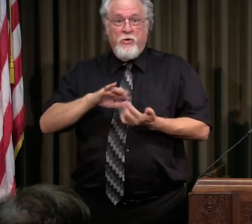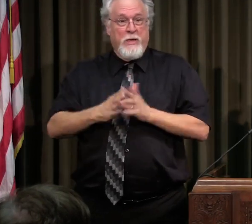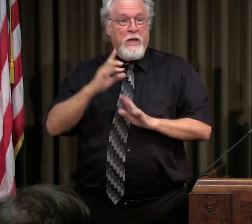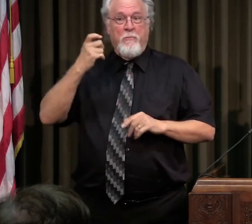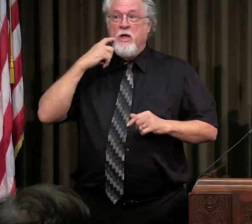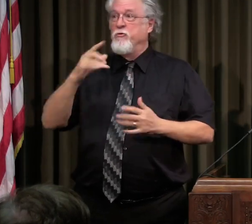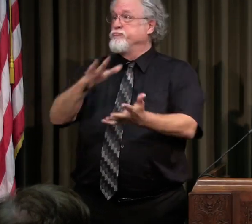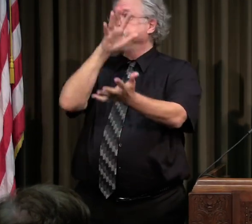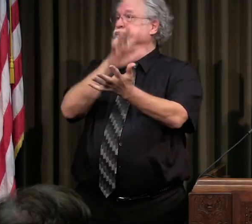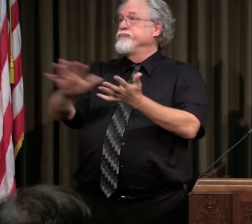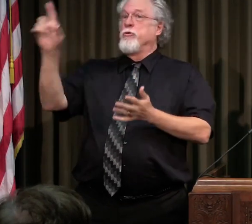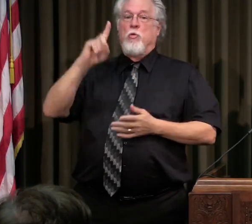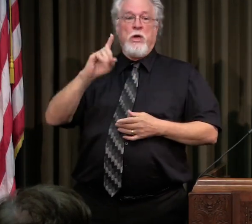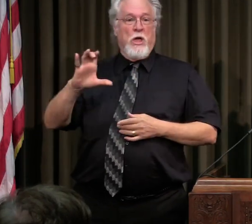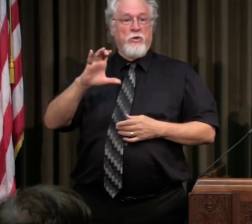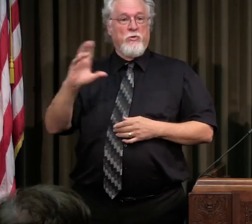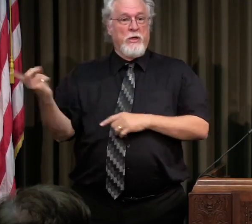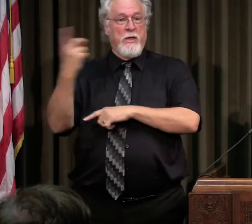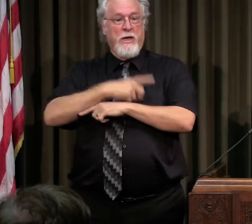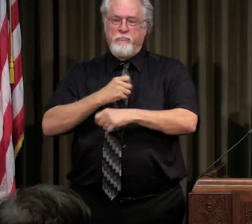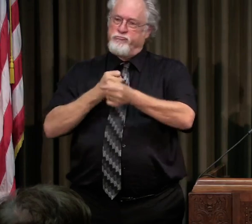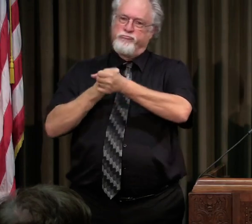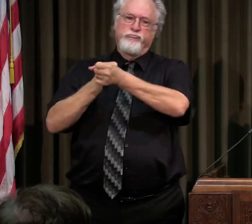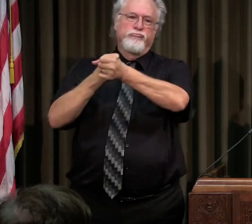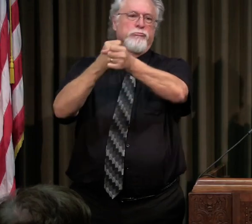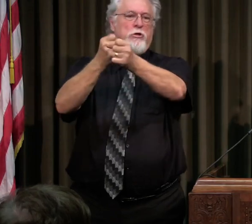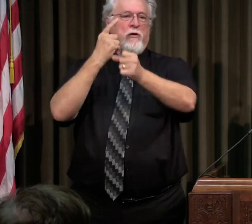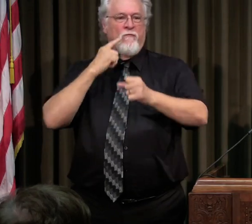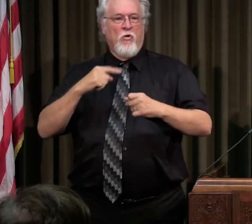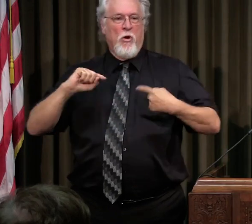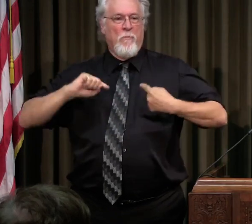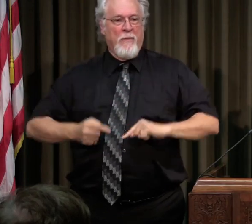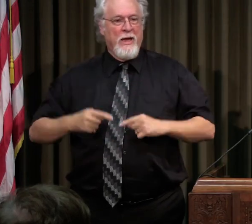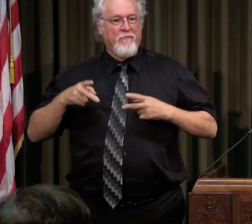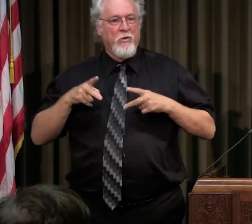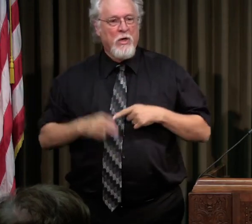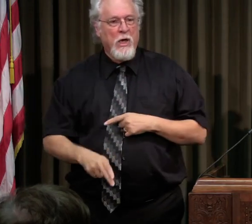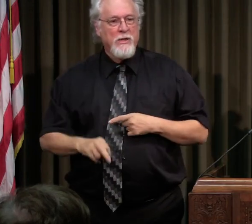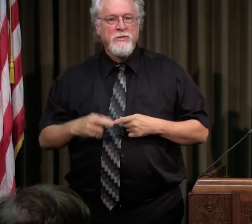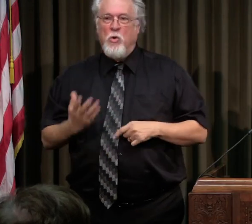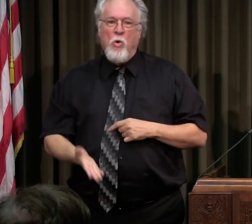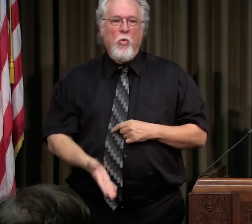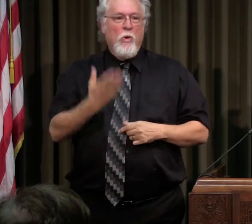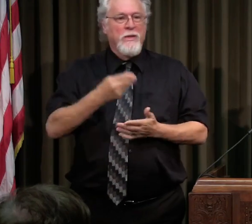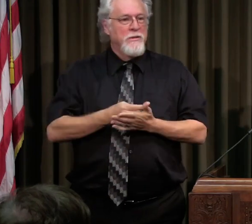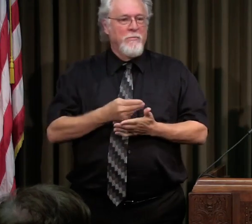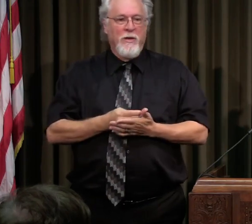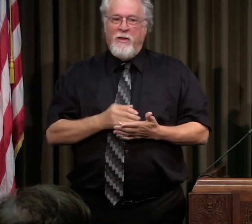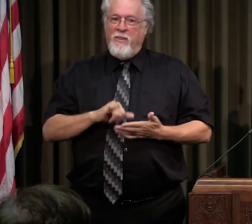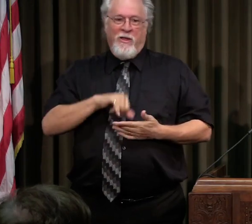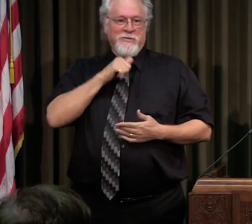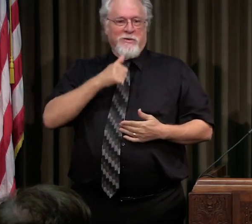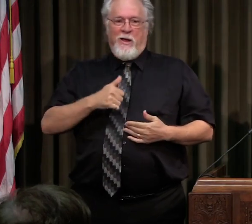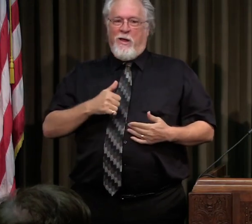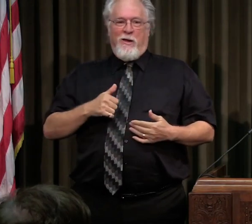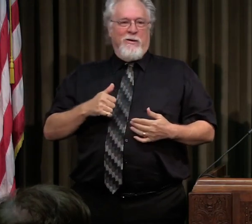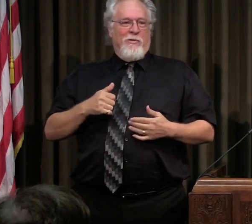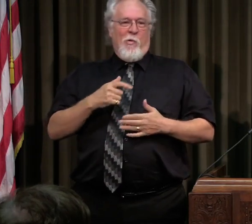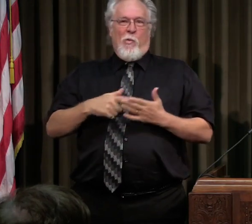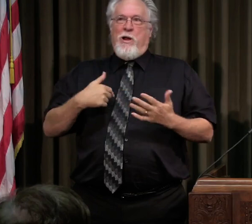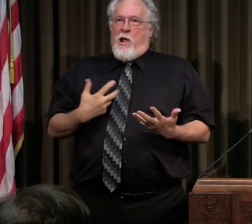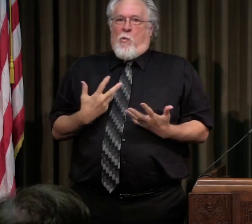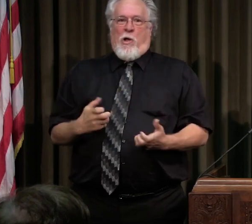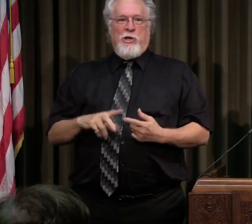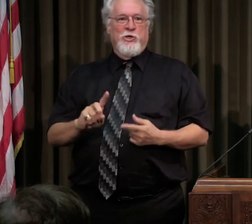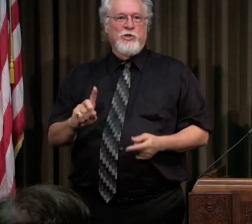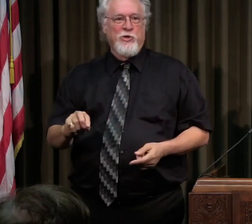and spend 100 days advocating for painful cuts or for raising revenue. That's not what I want